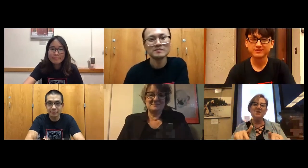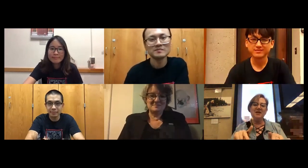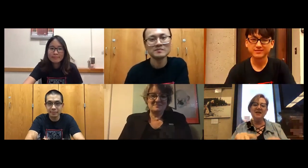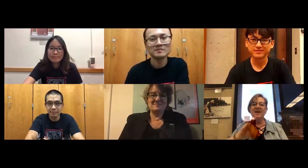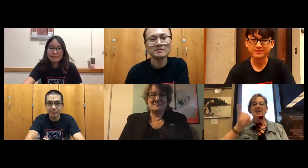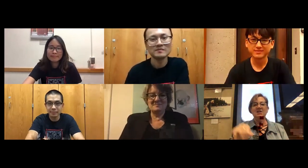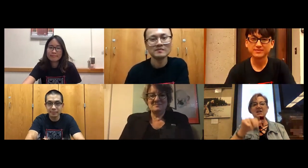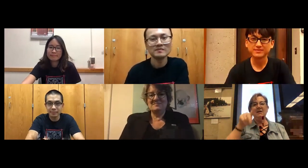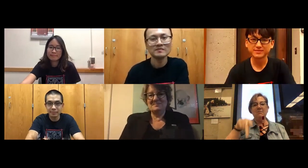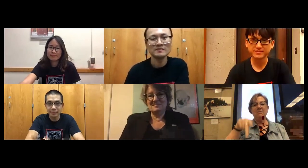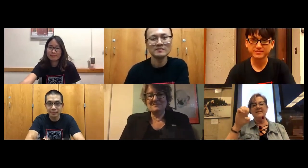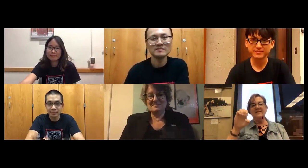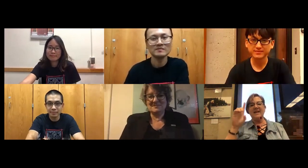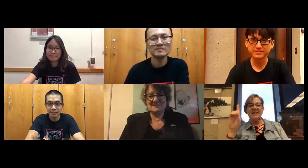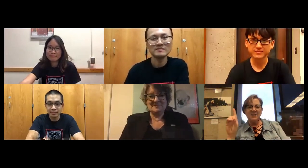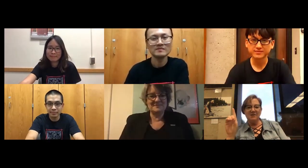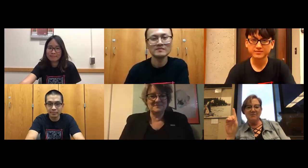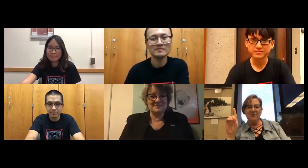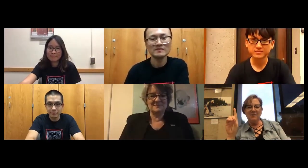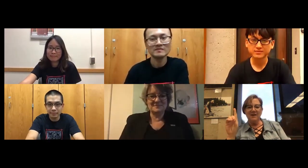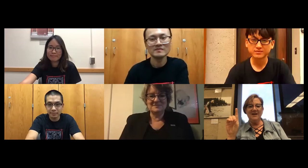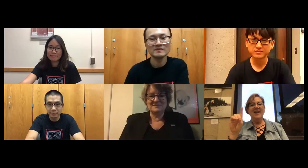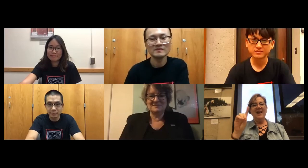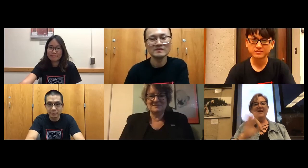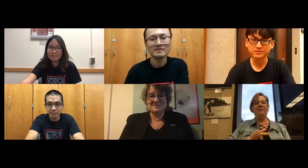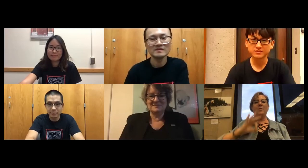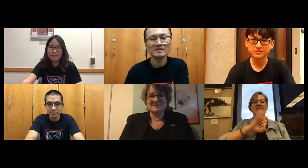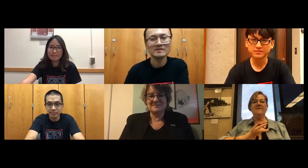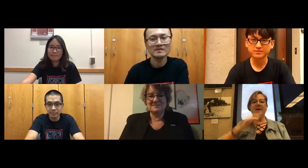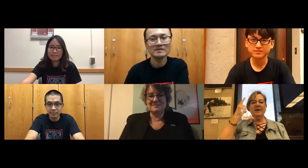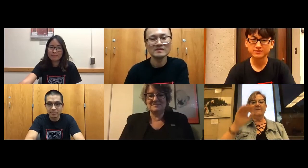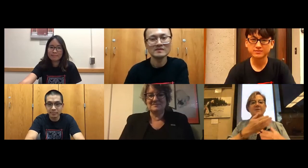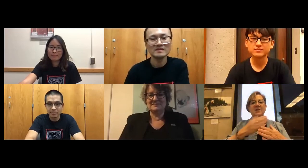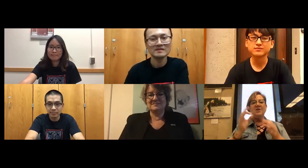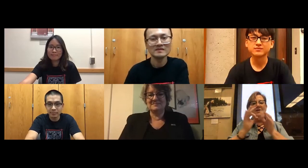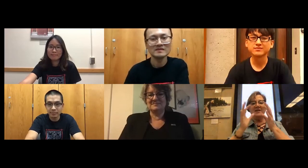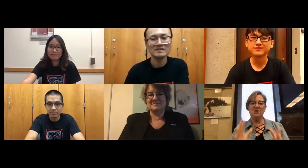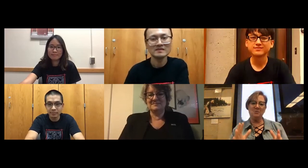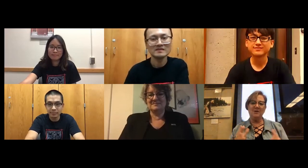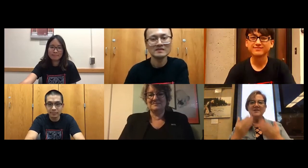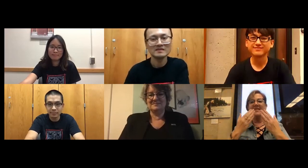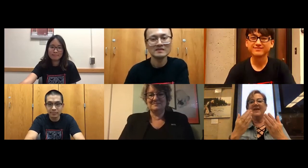opportunity. Jilin Province Education Department and Voice of Hand for sharing the interpreters.